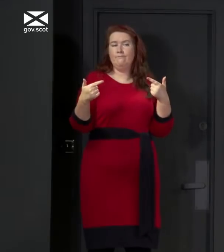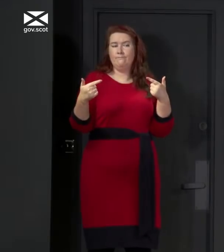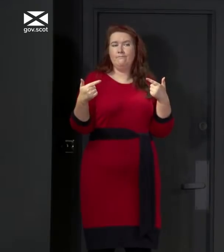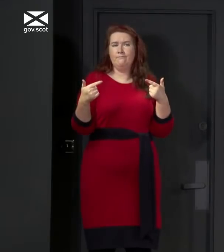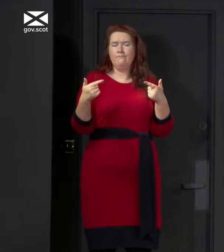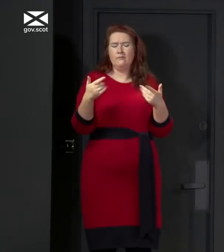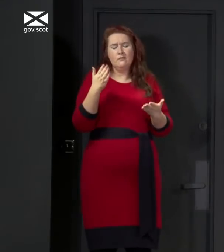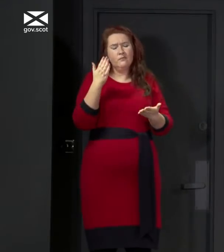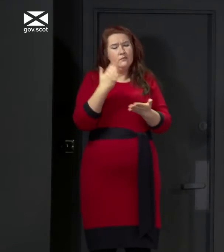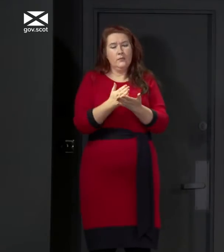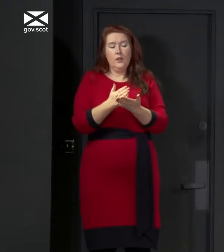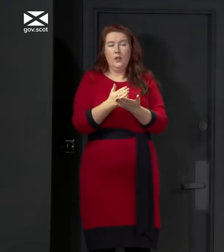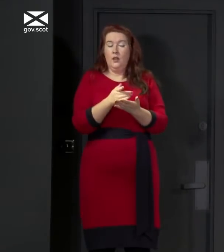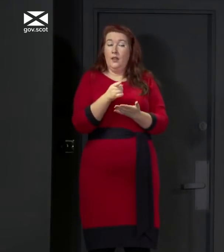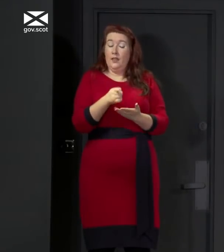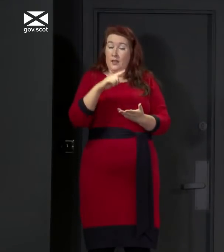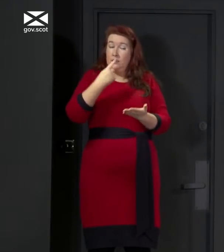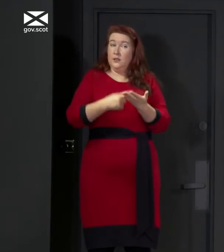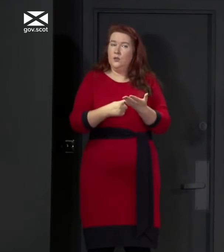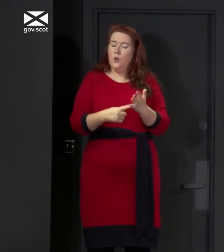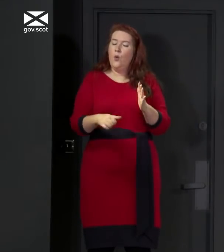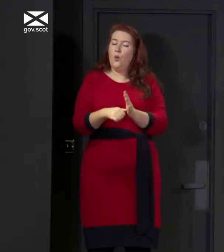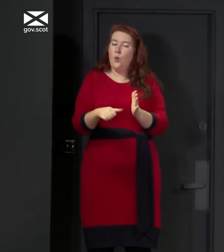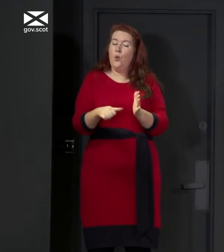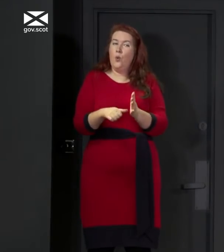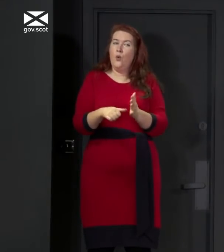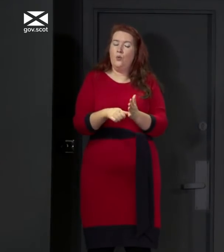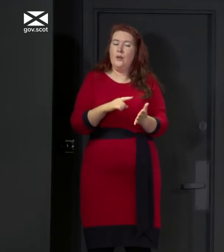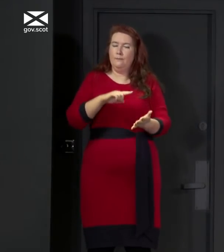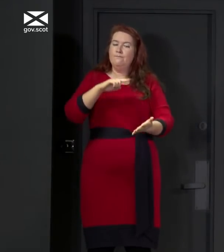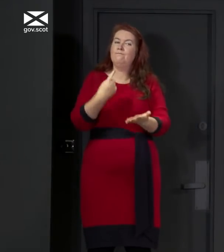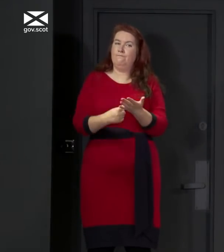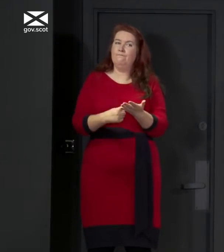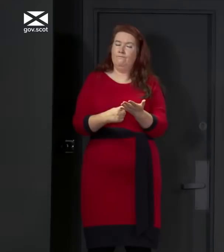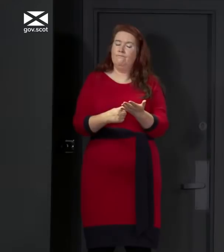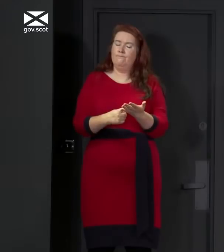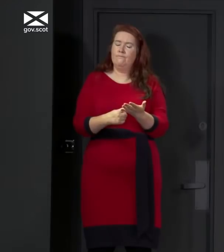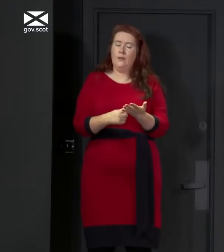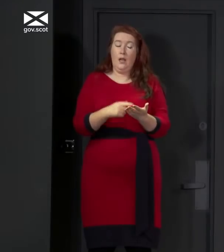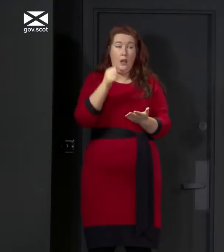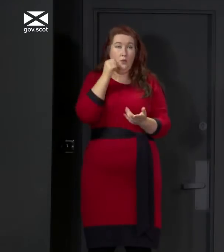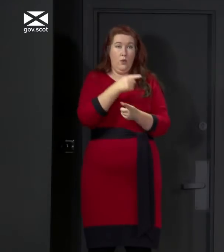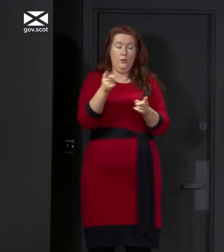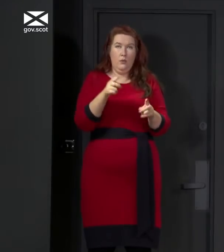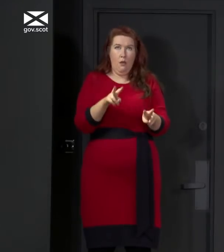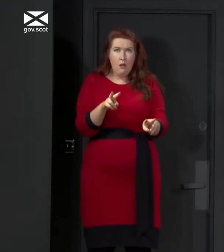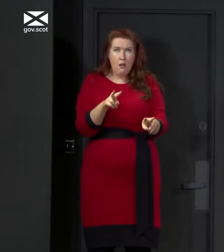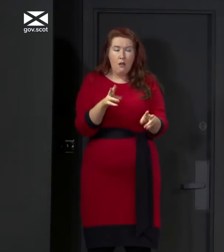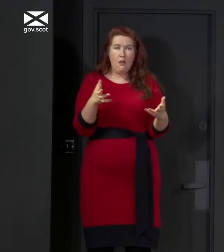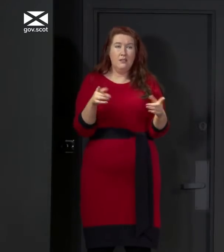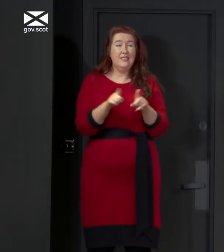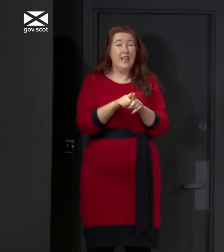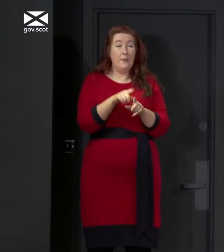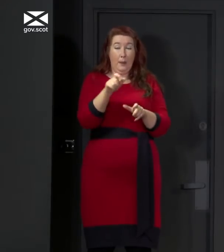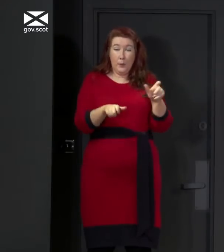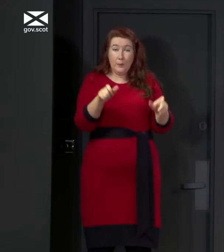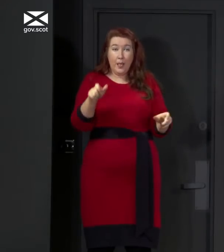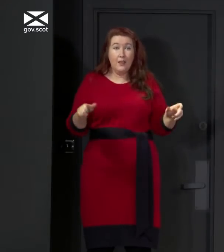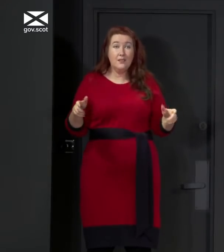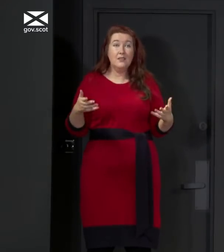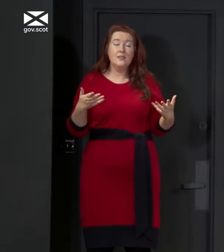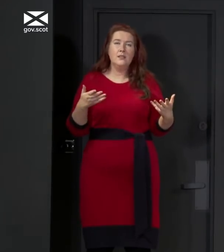worth repeating, the most difficult of the restrictions that we put in place yesterday. And I know how tough it will be for pupils who, as well as